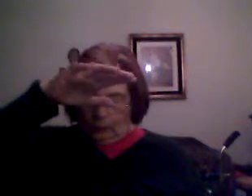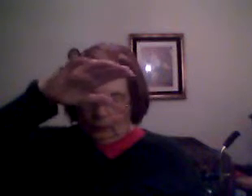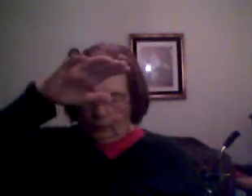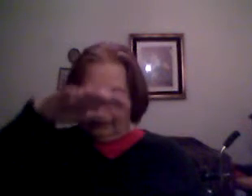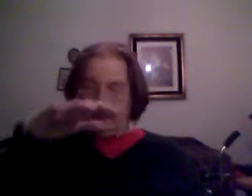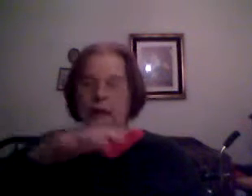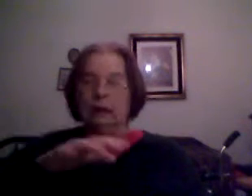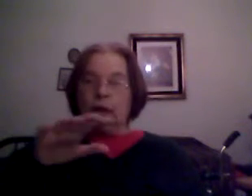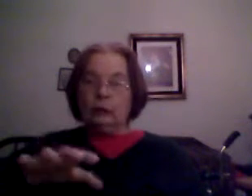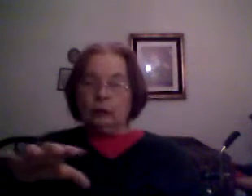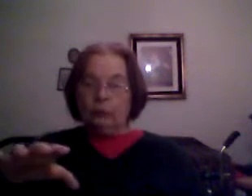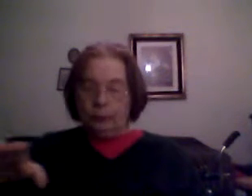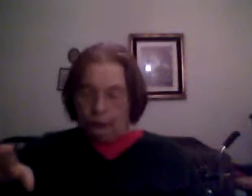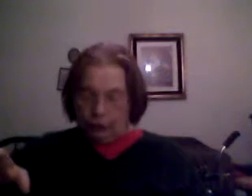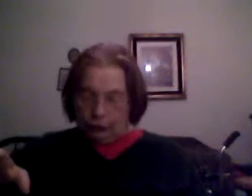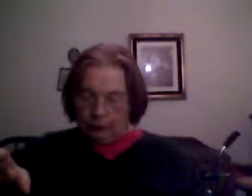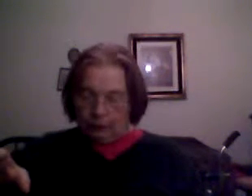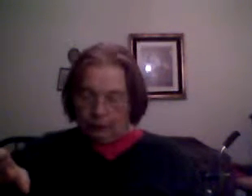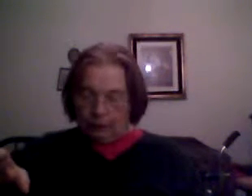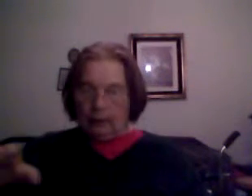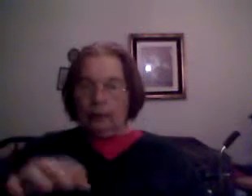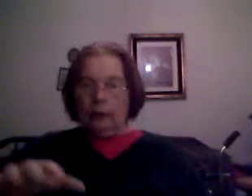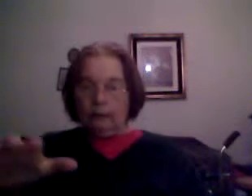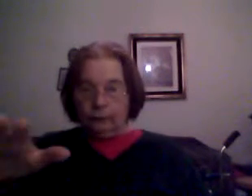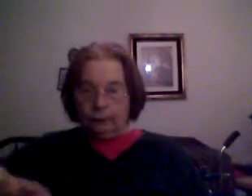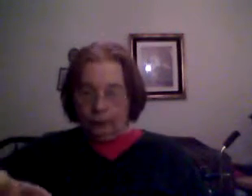or placed in a certain position on the floor,